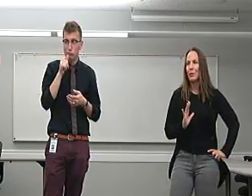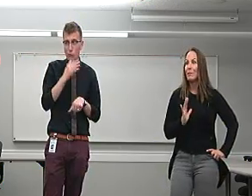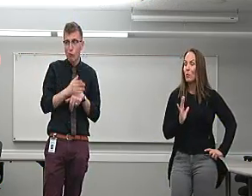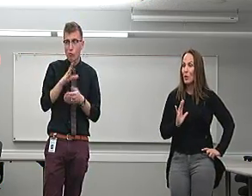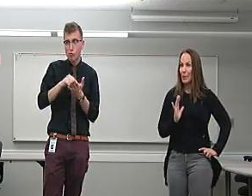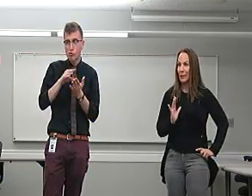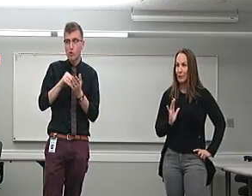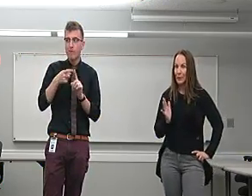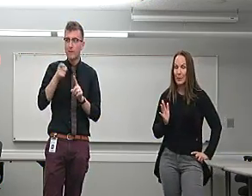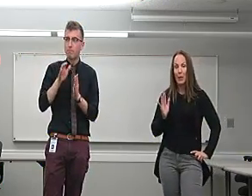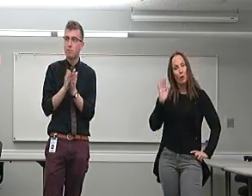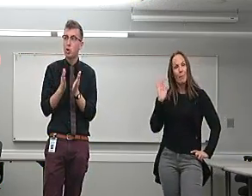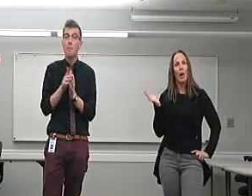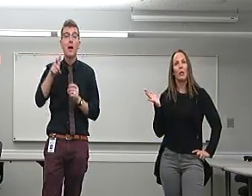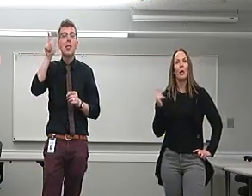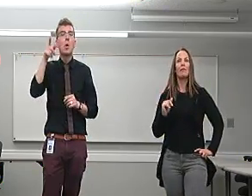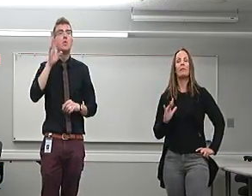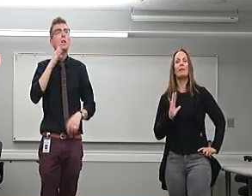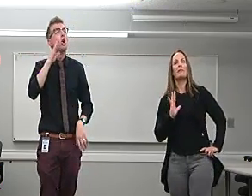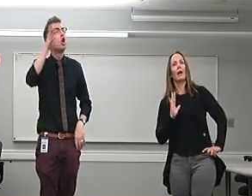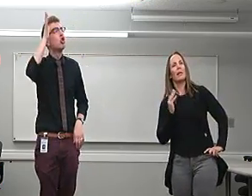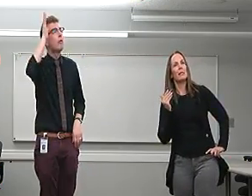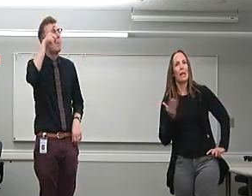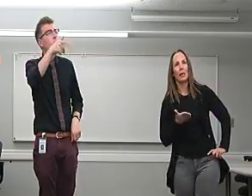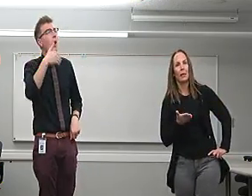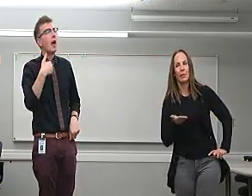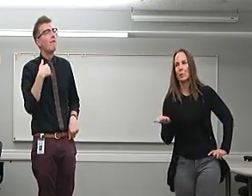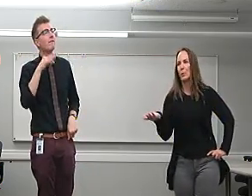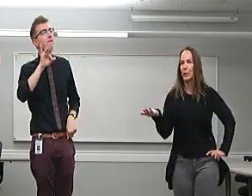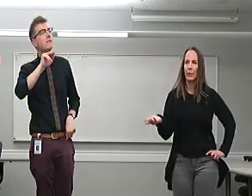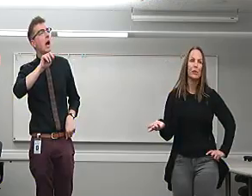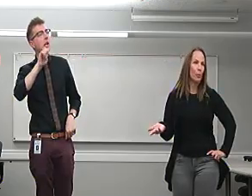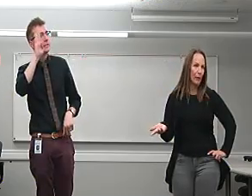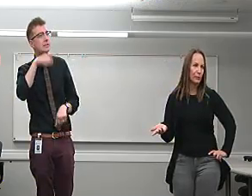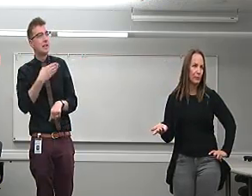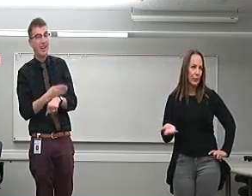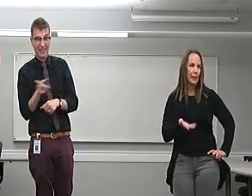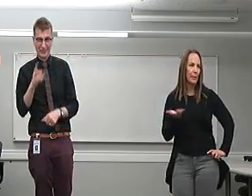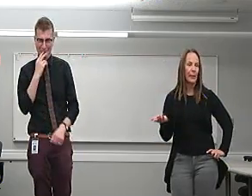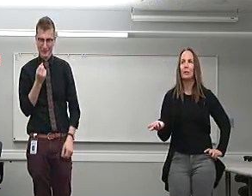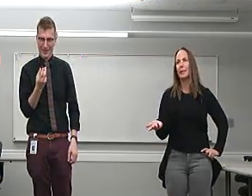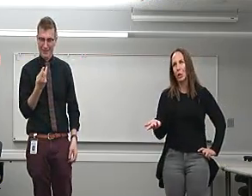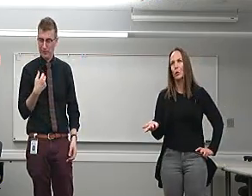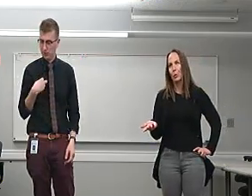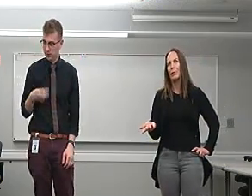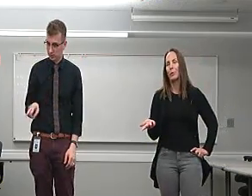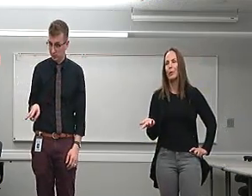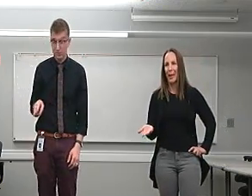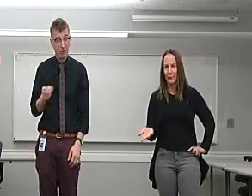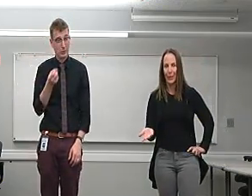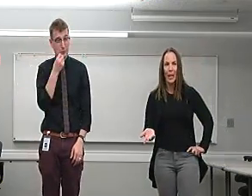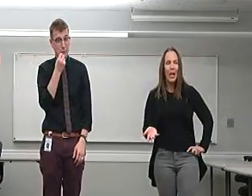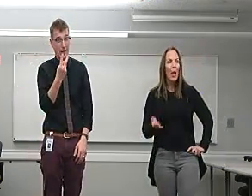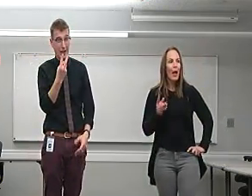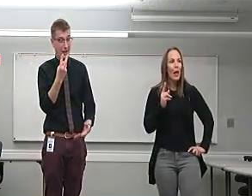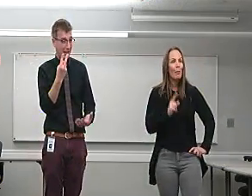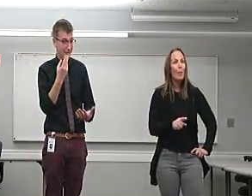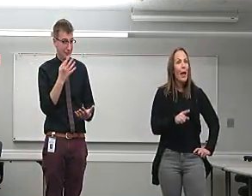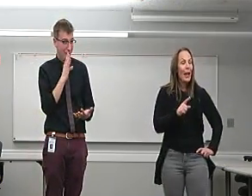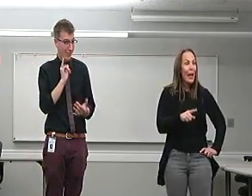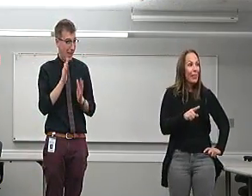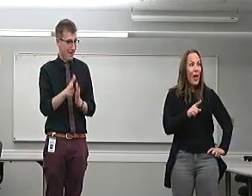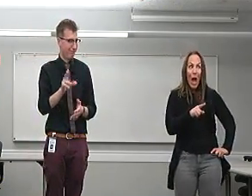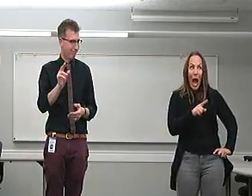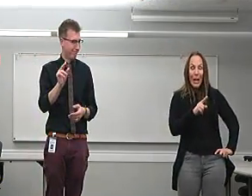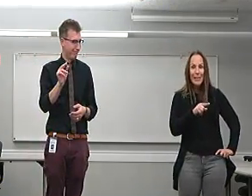will say, Grandpa, you have a very fine son. And this was when Leah was 12, right? I'm like, I said no 12-year-old ever. And I said,